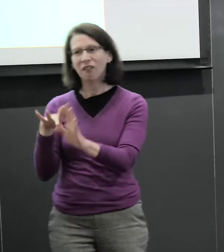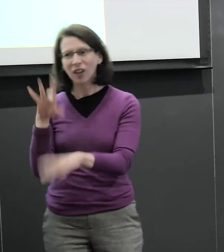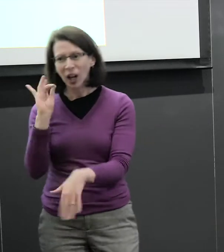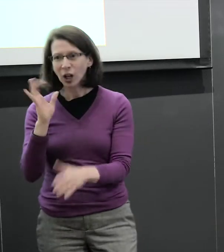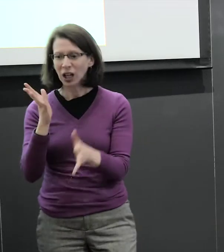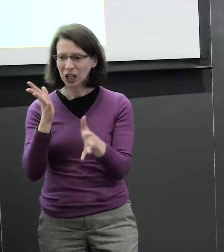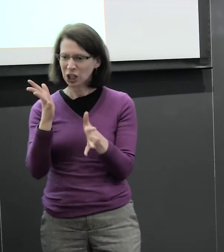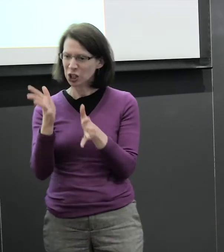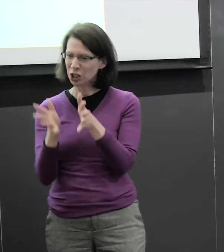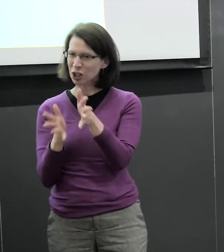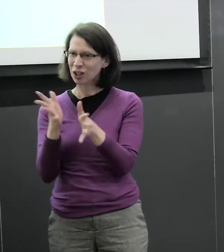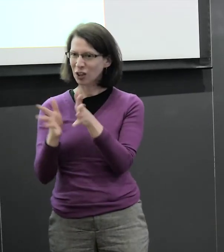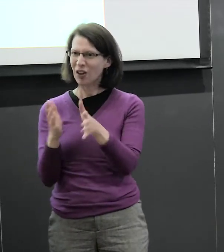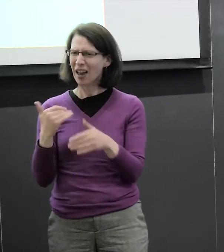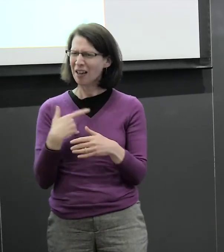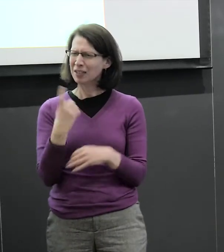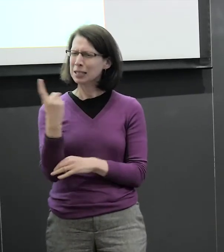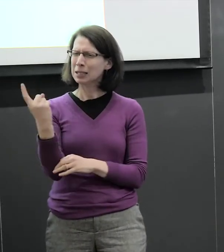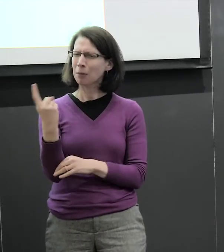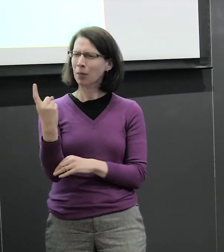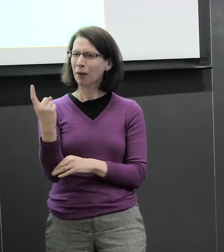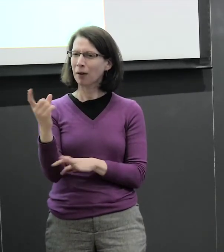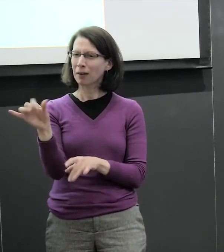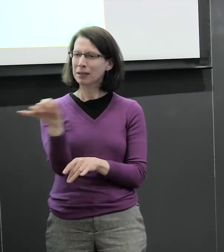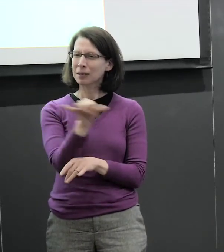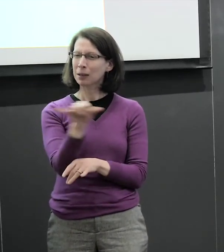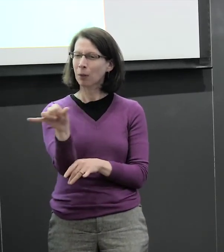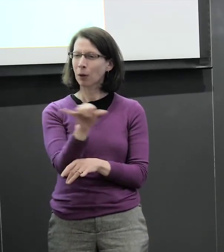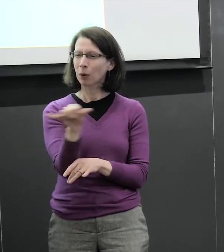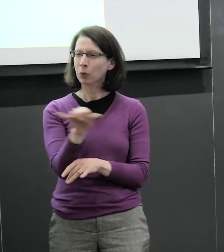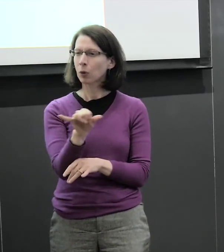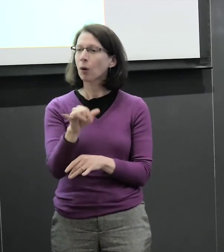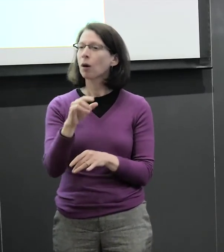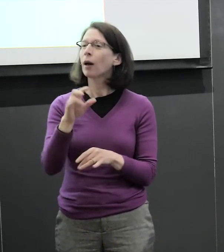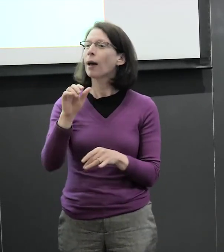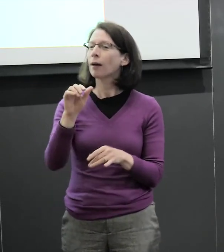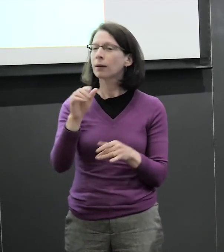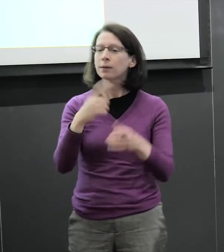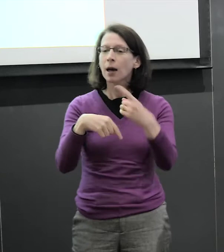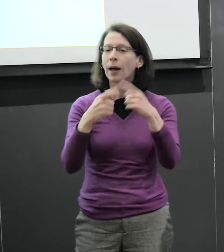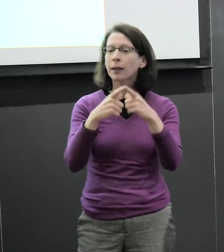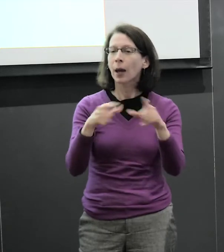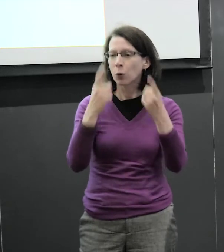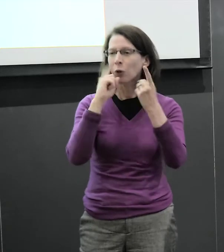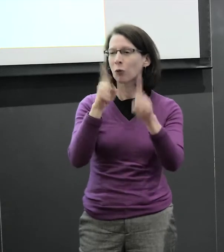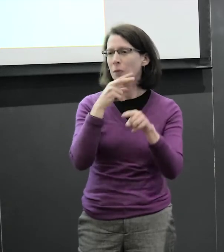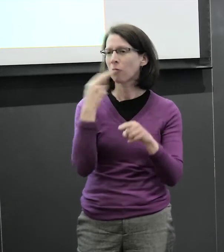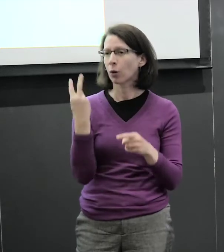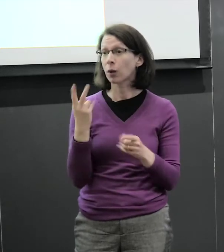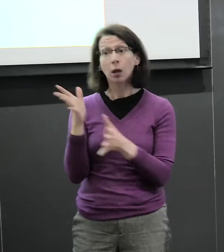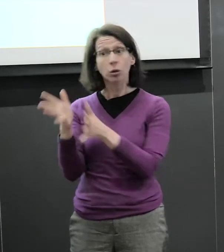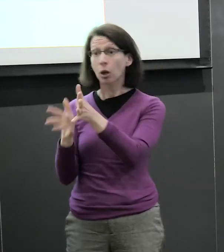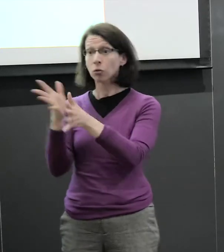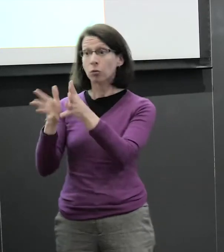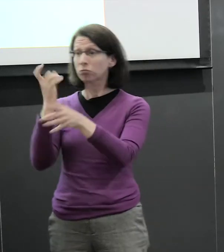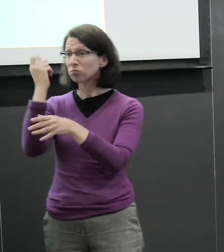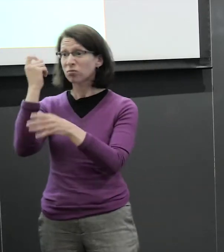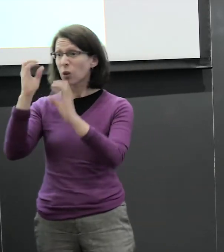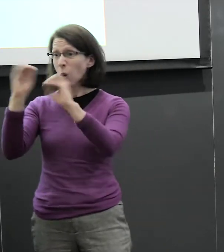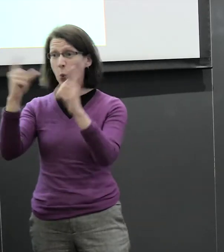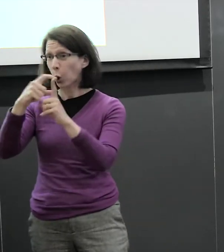which is reminiscent of these agreement verbs in sign language. Okay? They're gestures, they're not